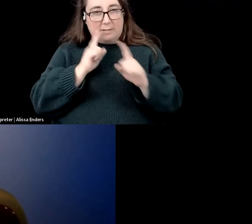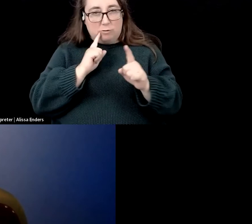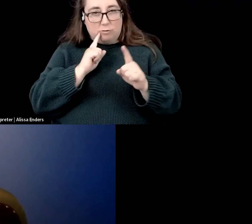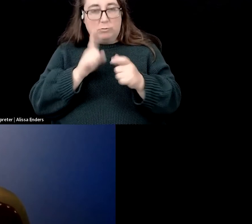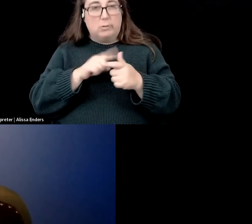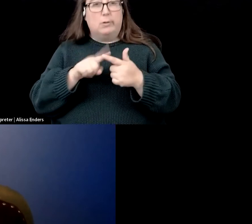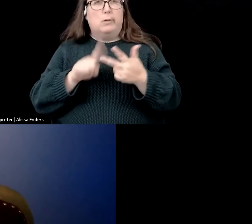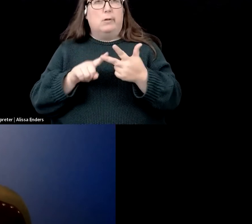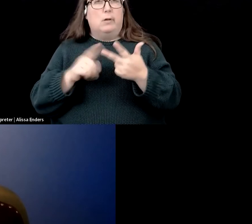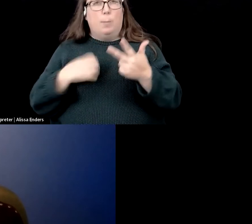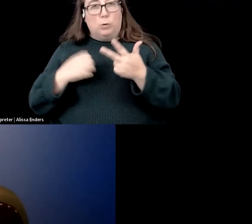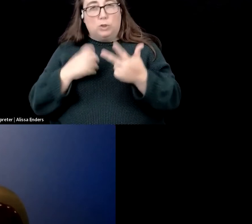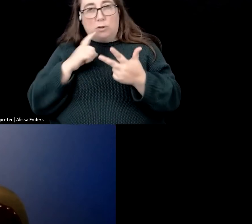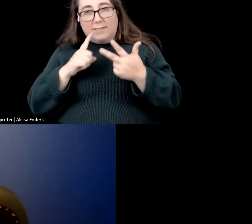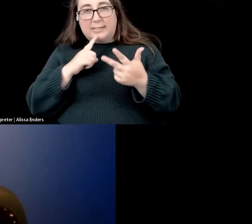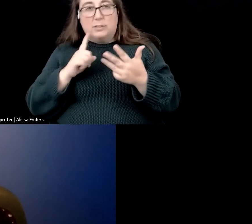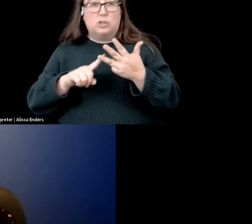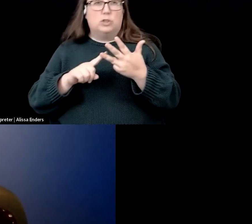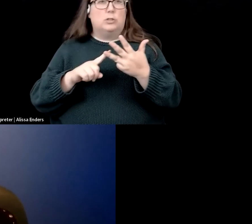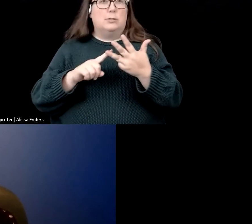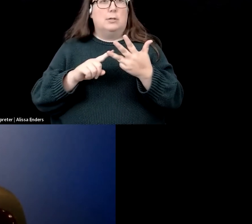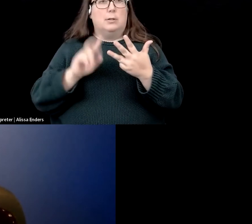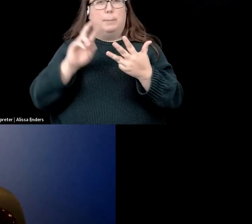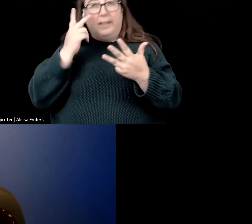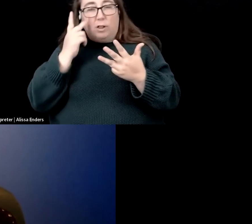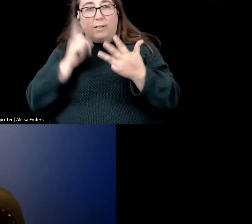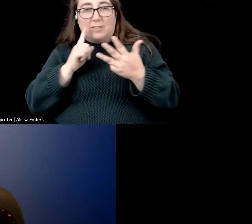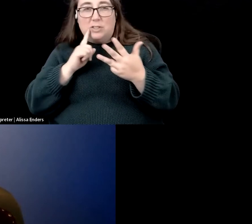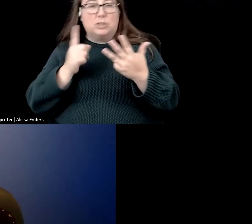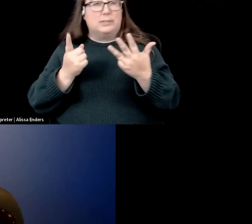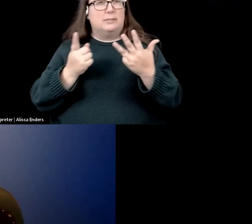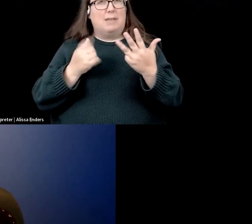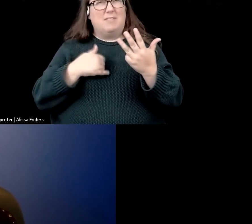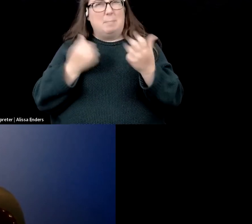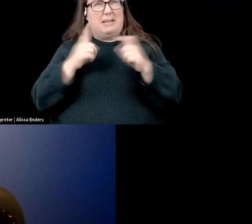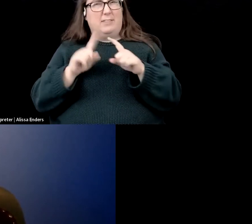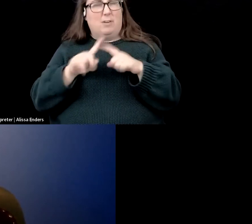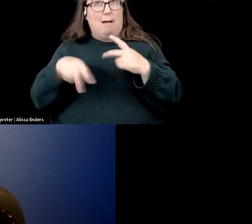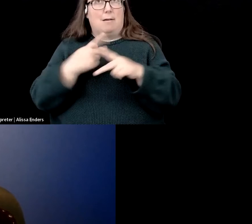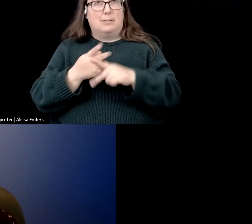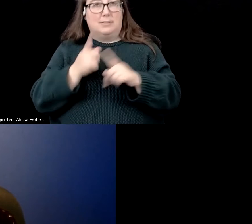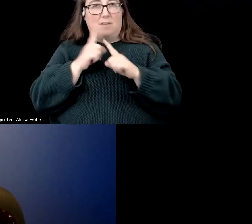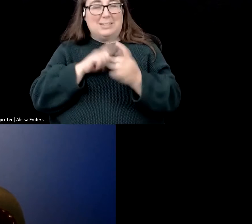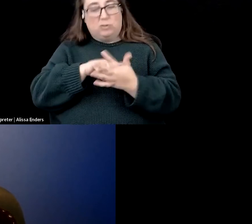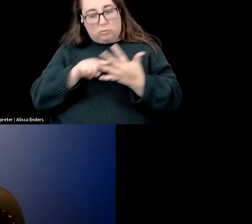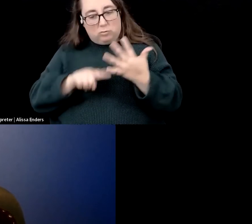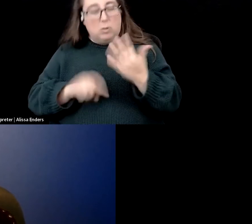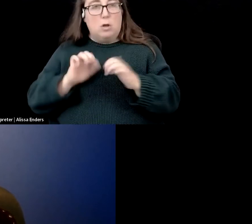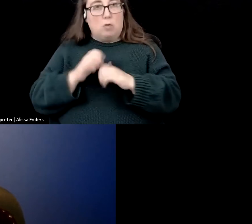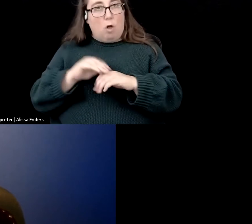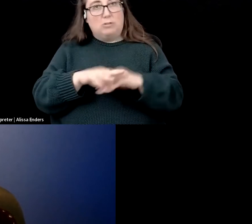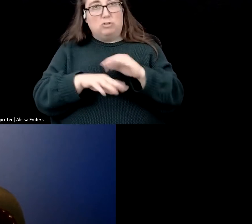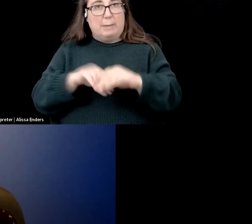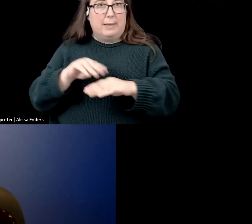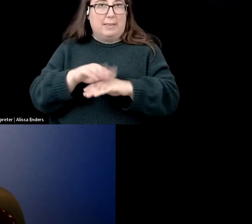there's emotional conversations, there's religious conversations, there's politically charged conversations. I think all of those are shaping the picture of